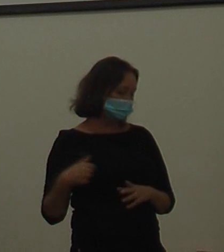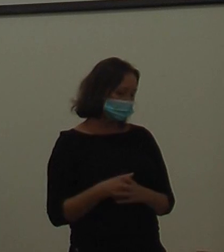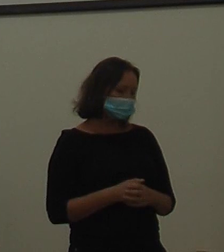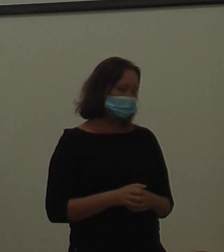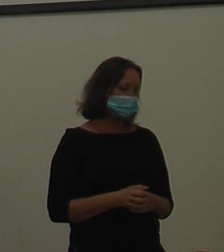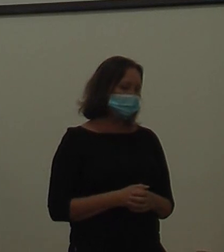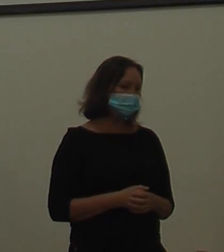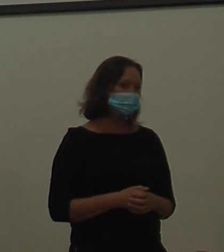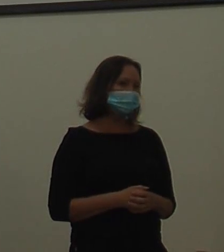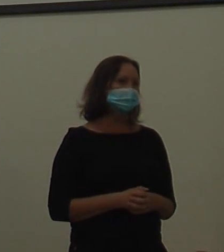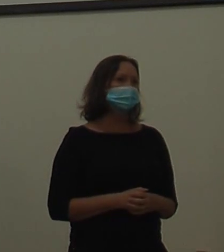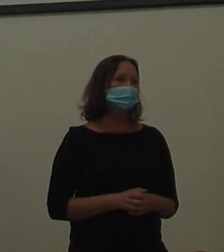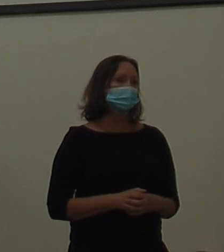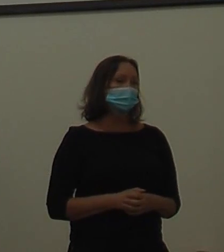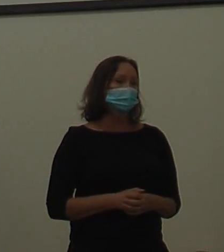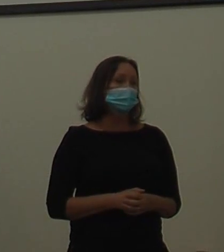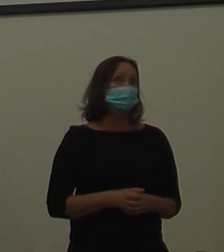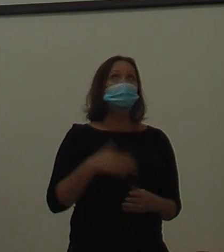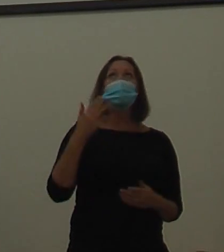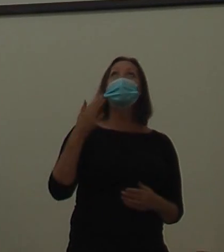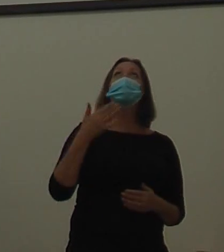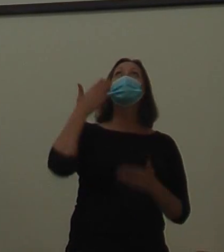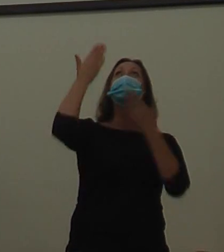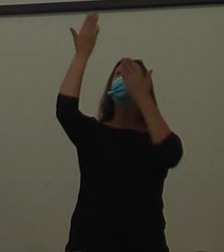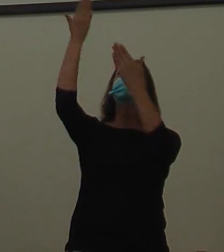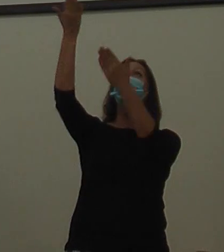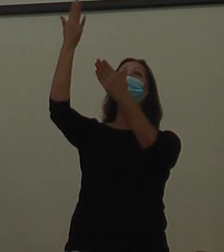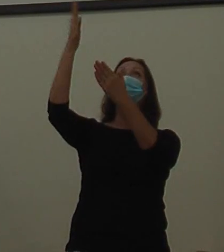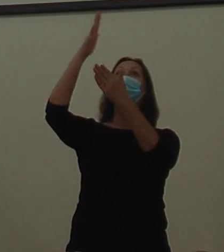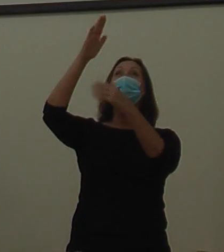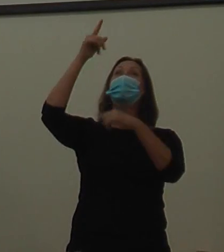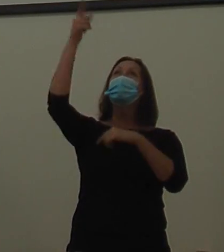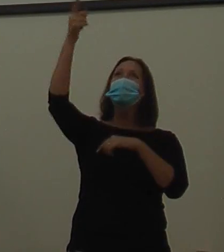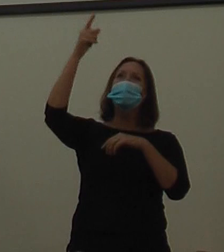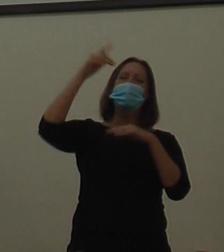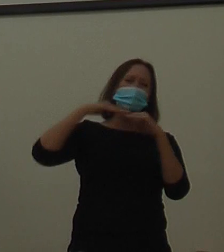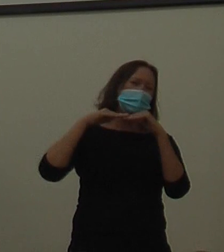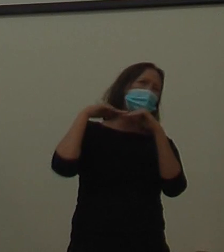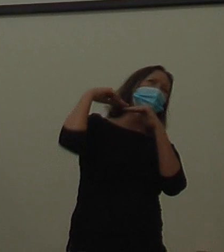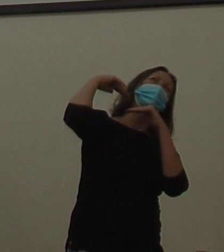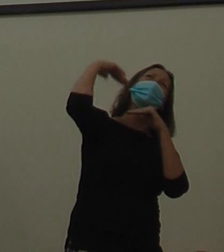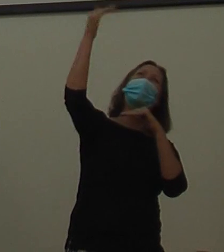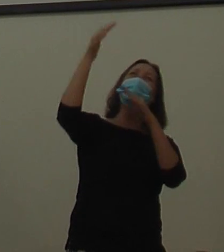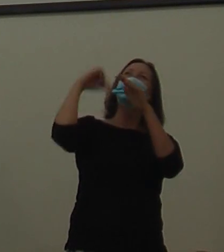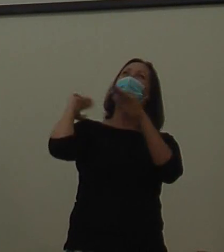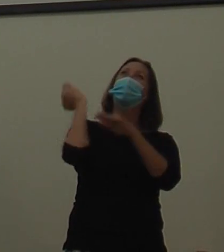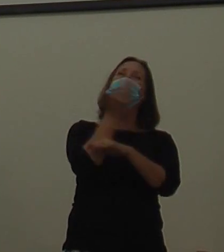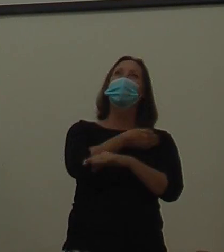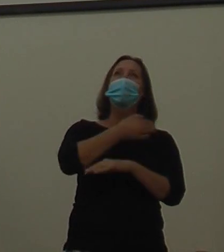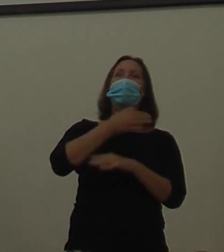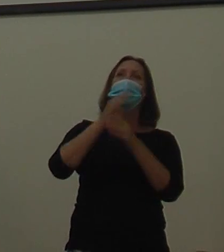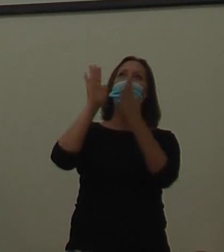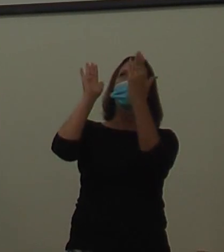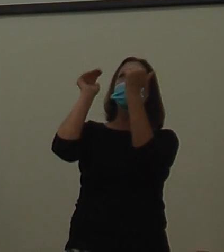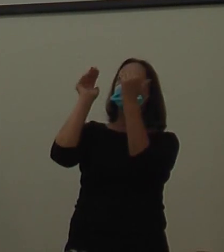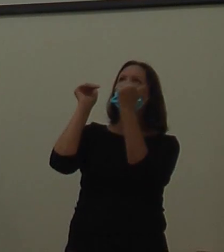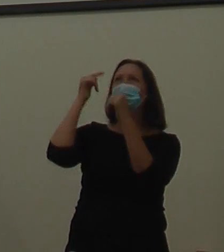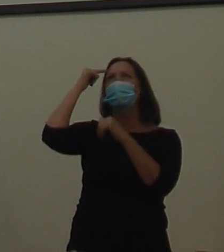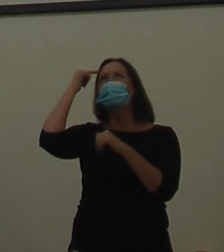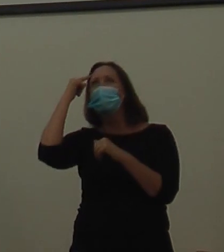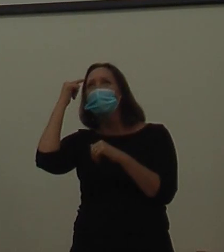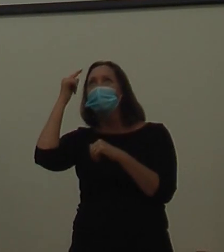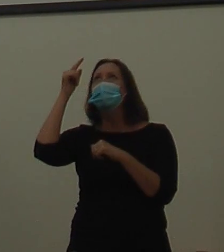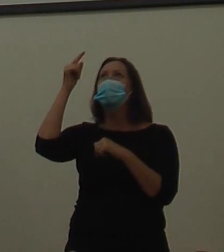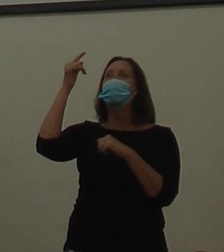far more abundantly than all that we ask or think according to the power at work